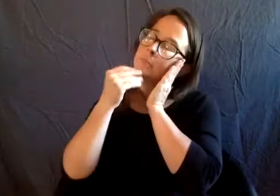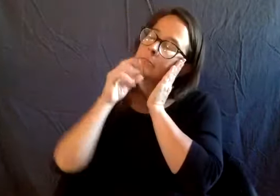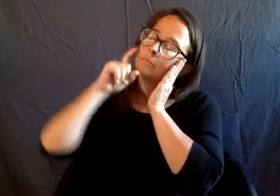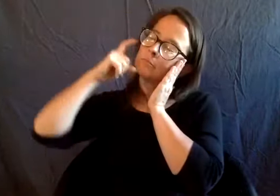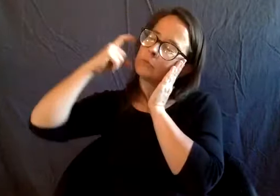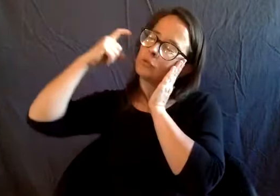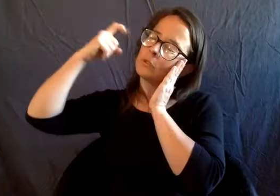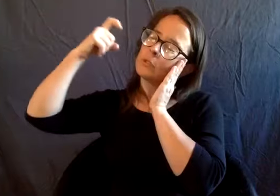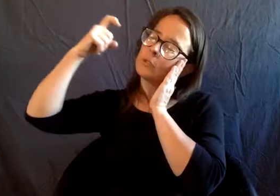couldn't